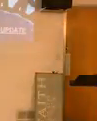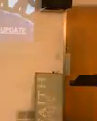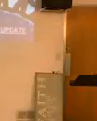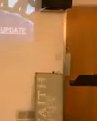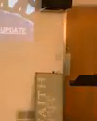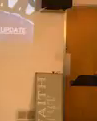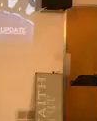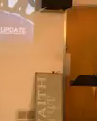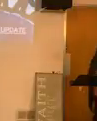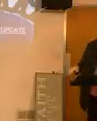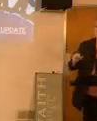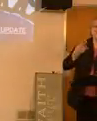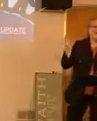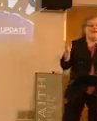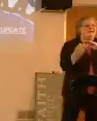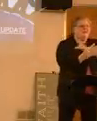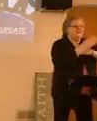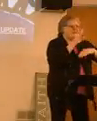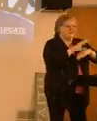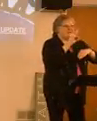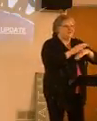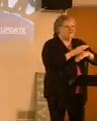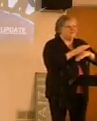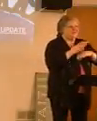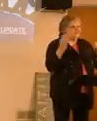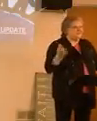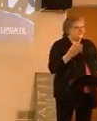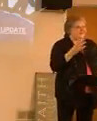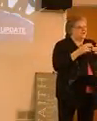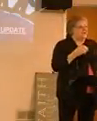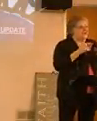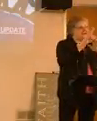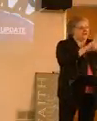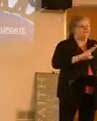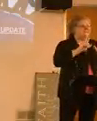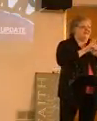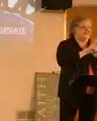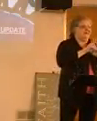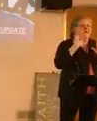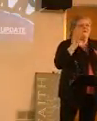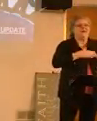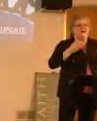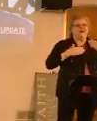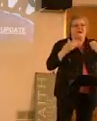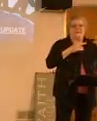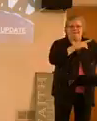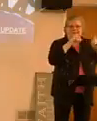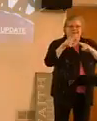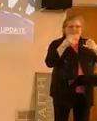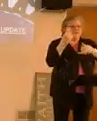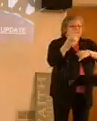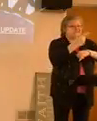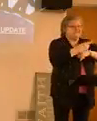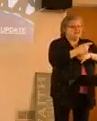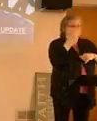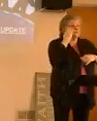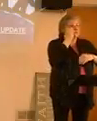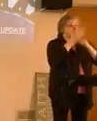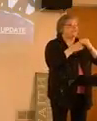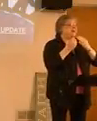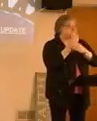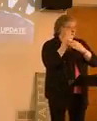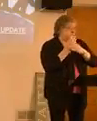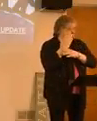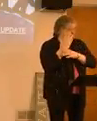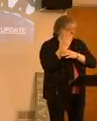Good morning, church family, both here and out there. We are very glad to see you today. And think about spring, because it really is coming.